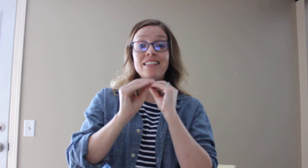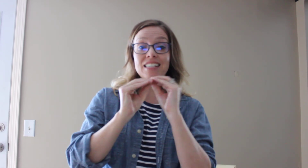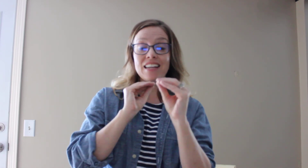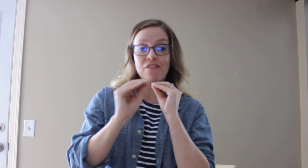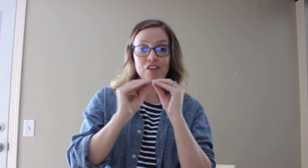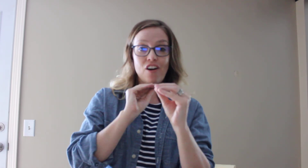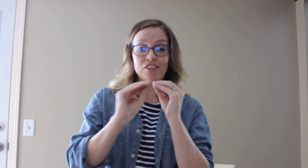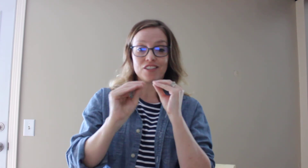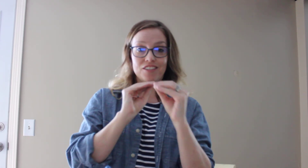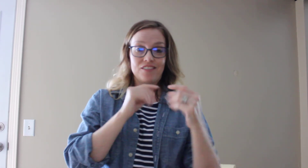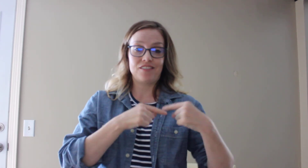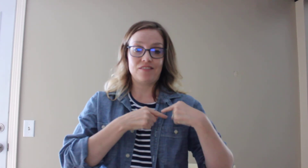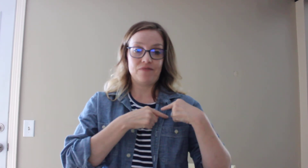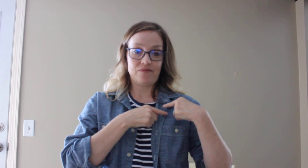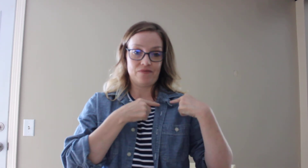Mending every heart.